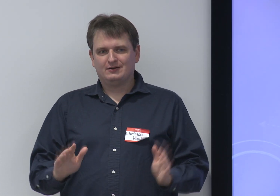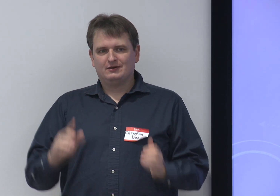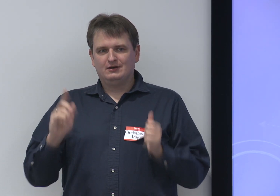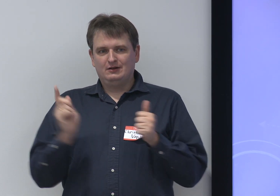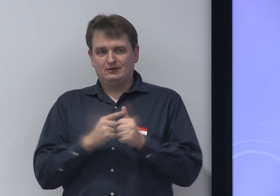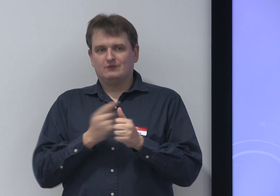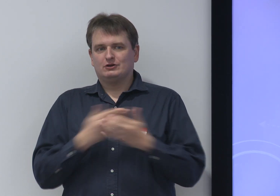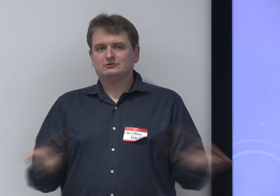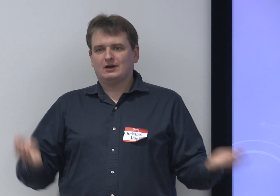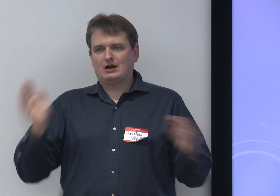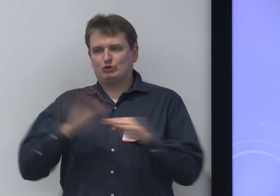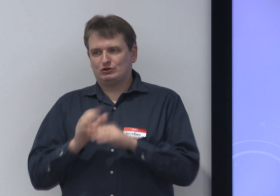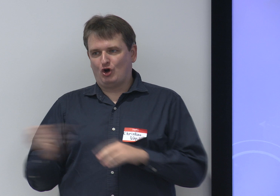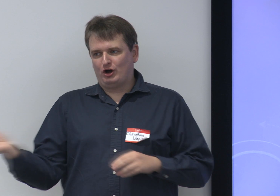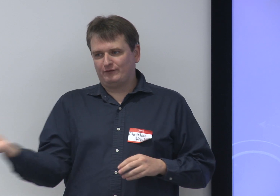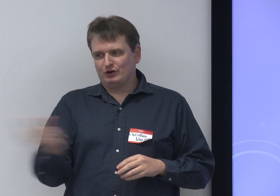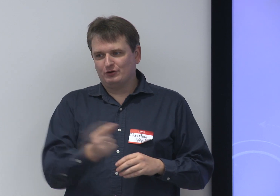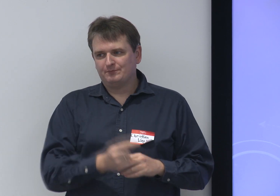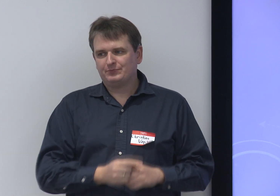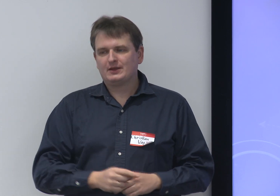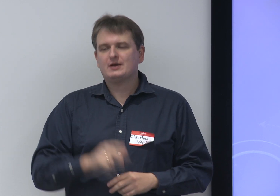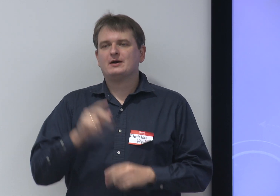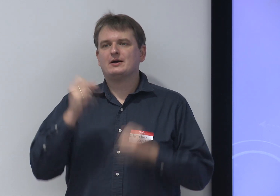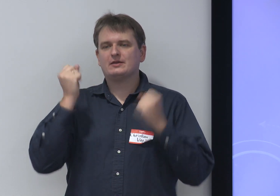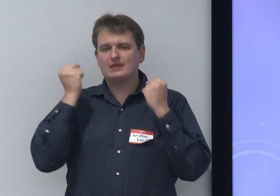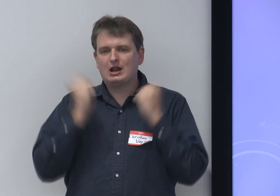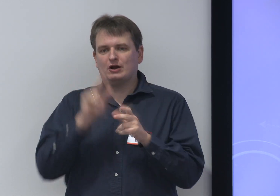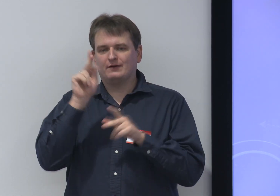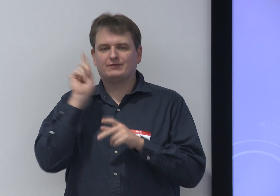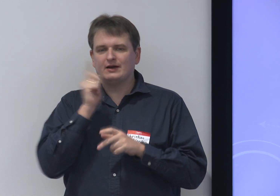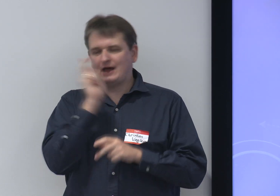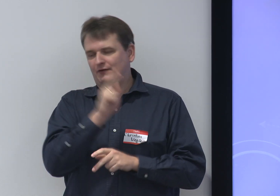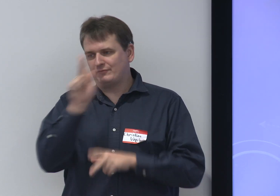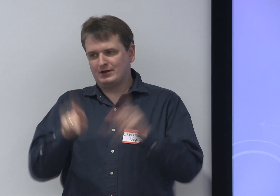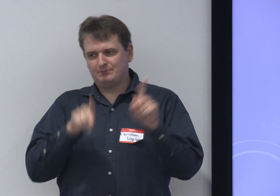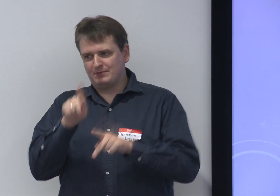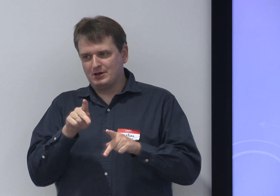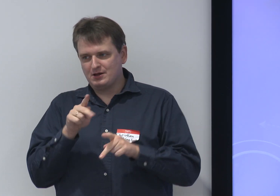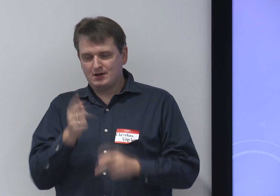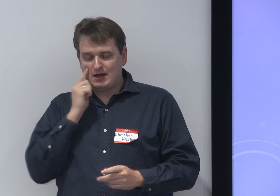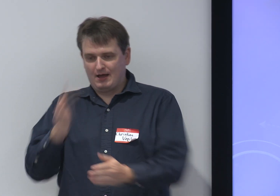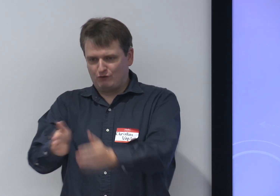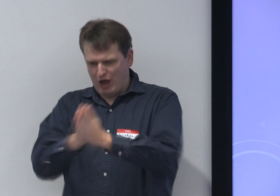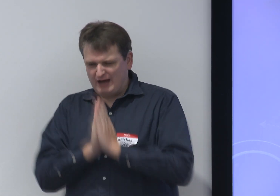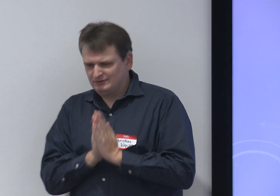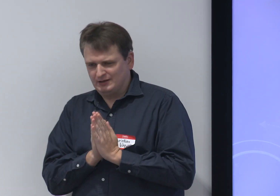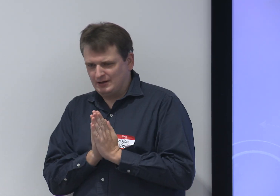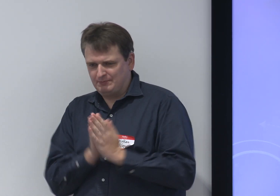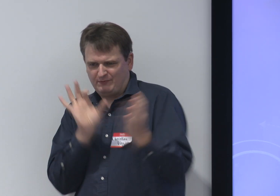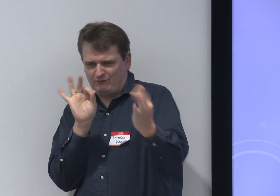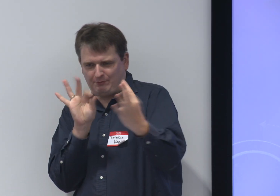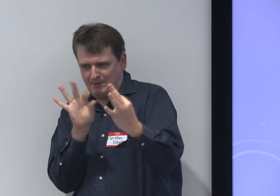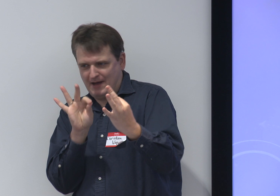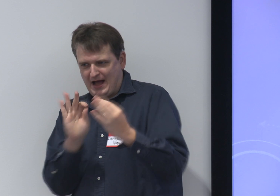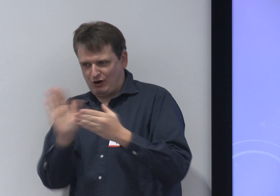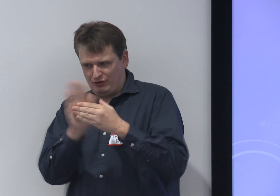this information, first of all, I'd like to give a little caveat. Deaf and hard of hearing people, if you were to ask them